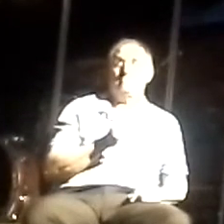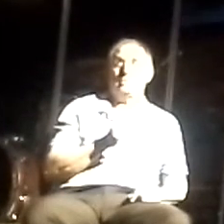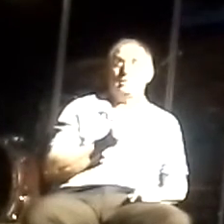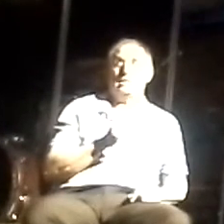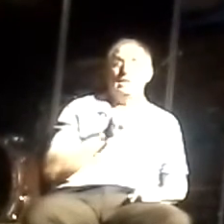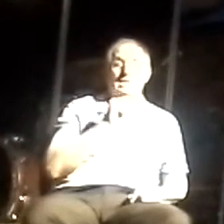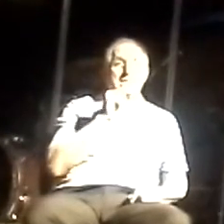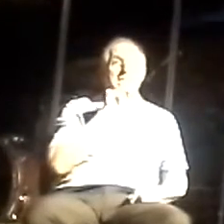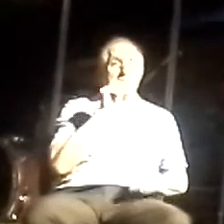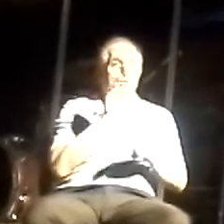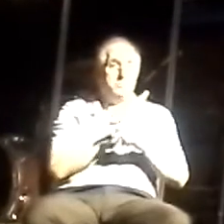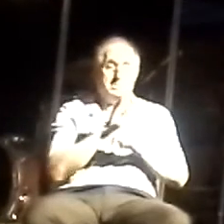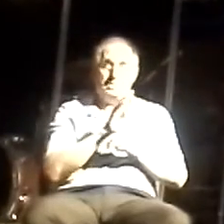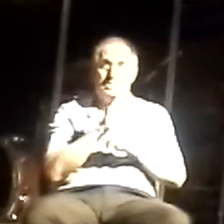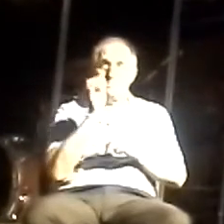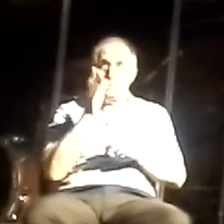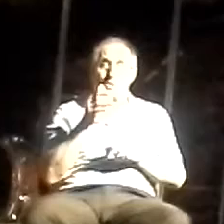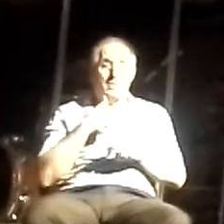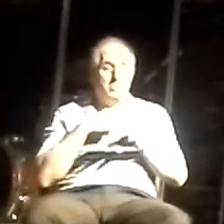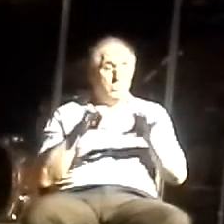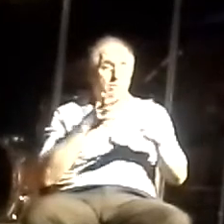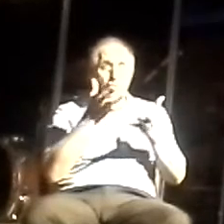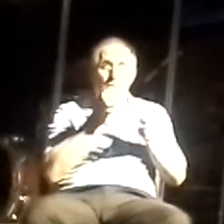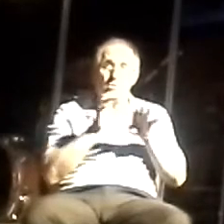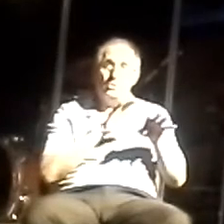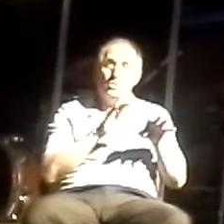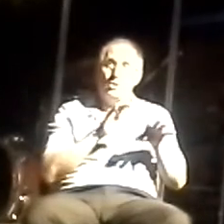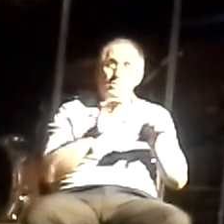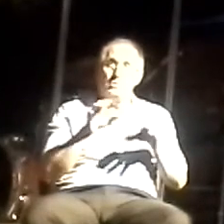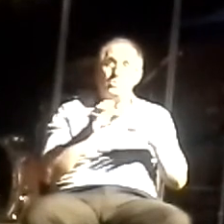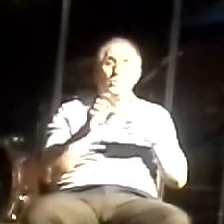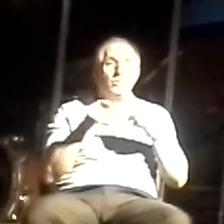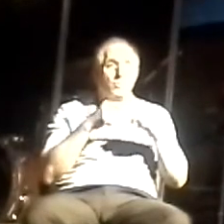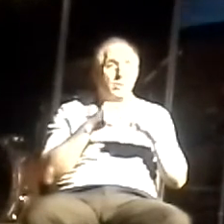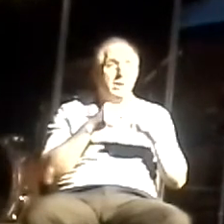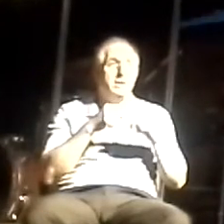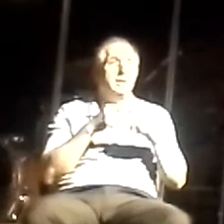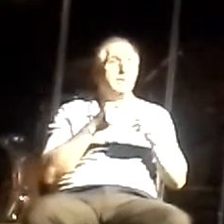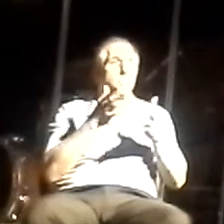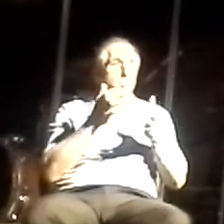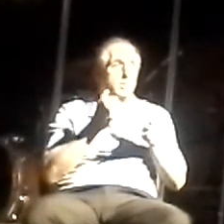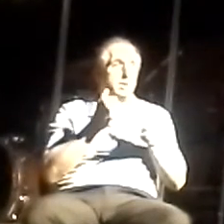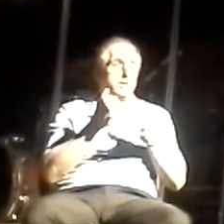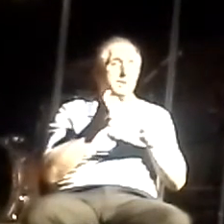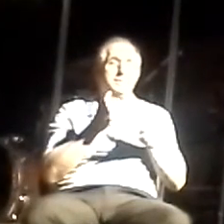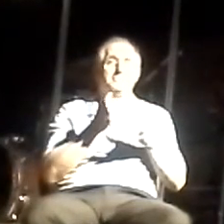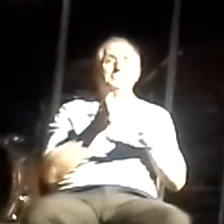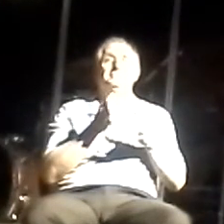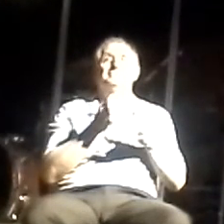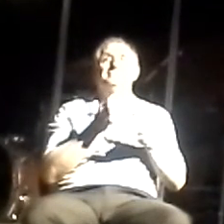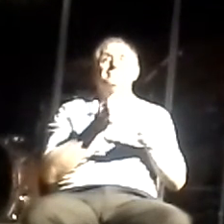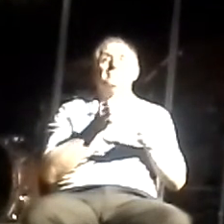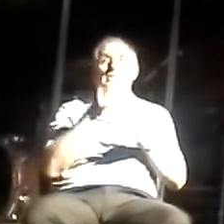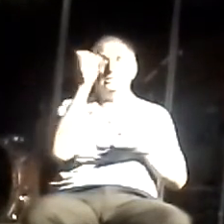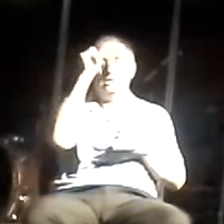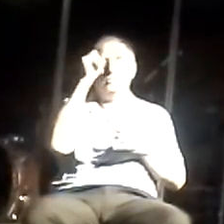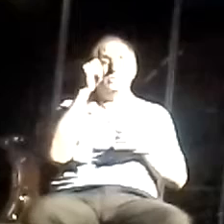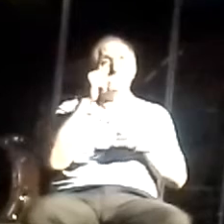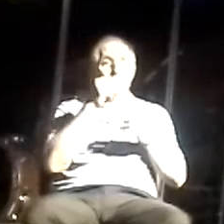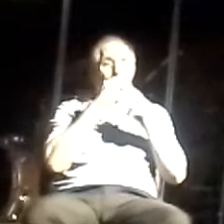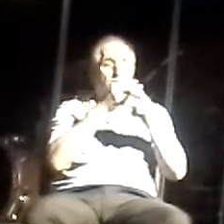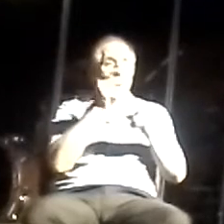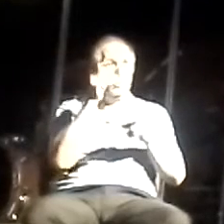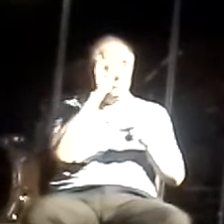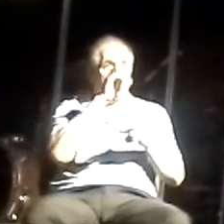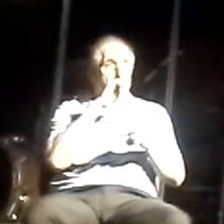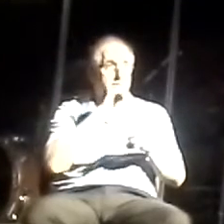It's none of your business, Pastor. I'm going to do whatever I want to do. I'm going to do whatever I want to do when I want to do it. Solomon would call you a fool, not